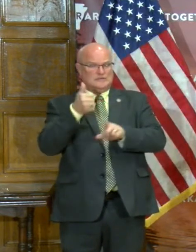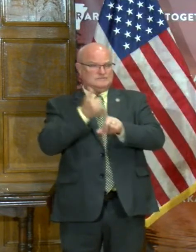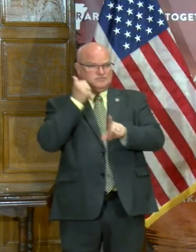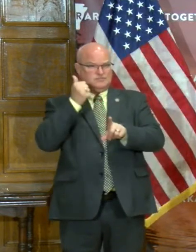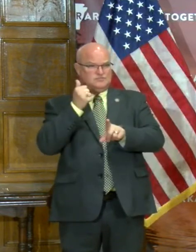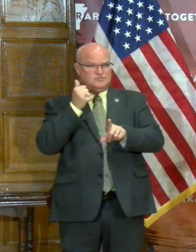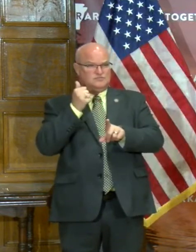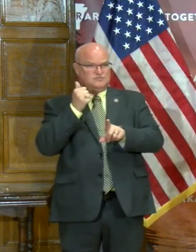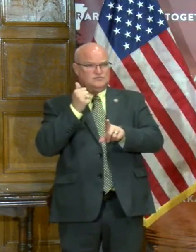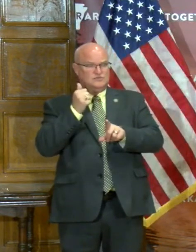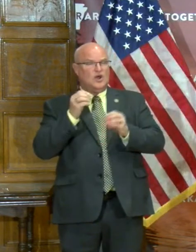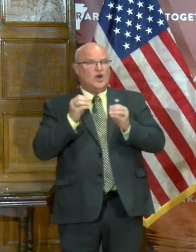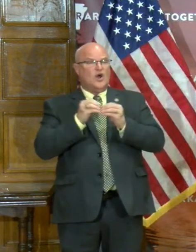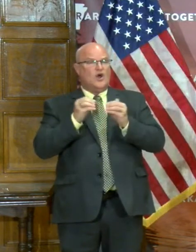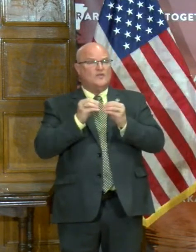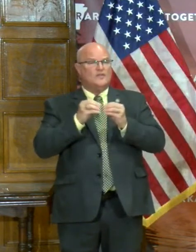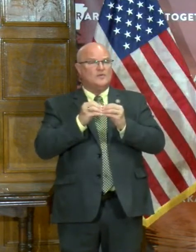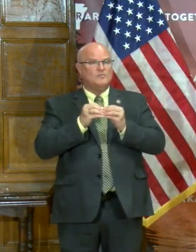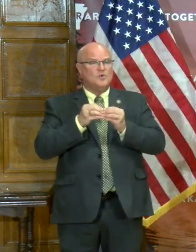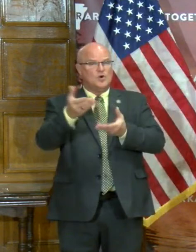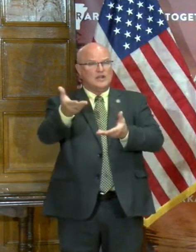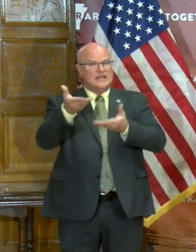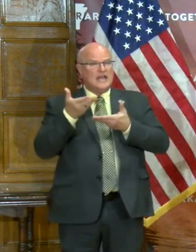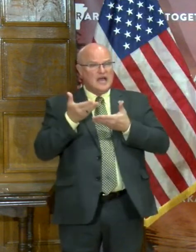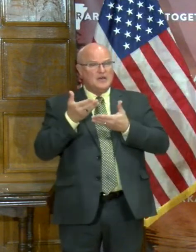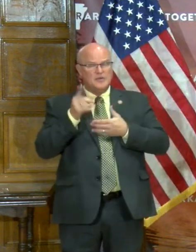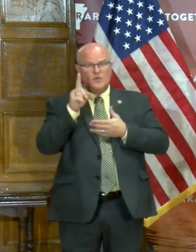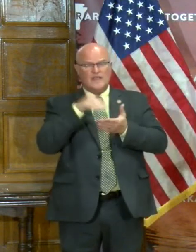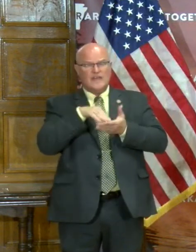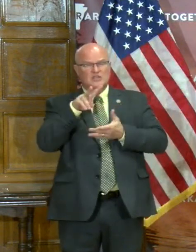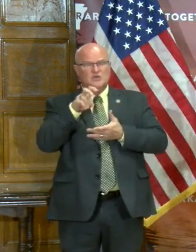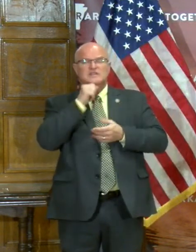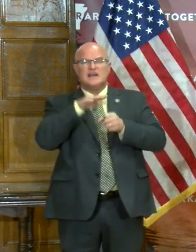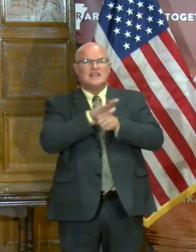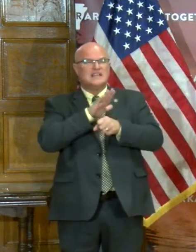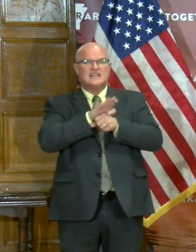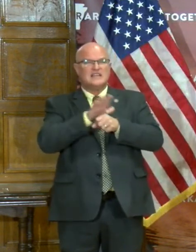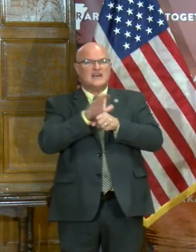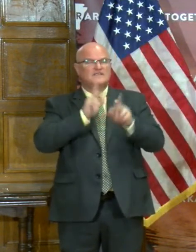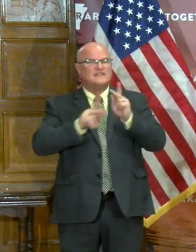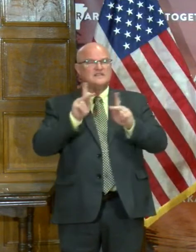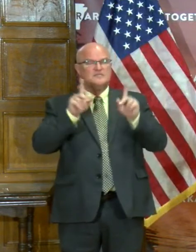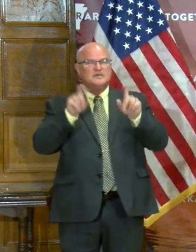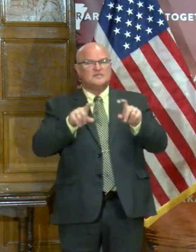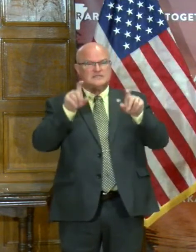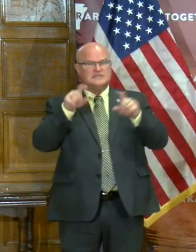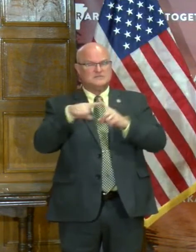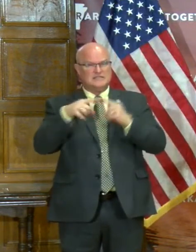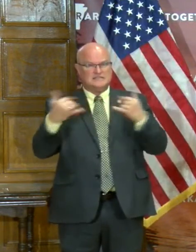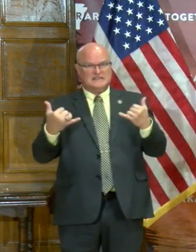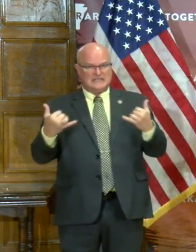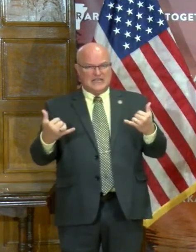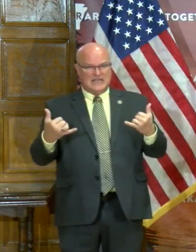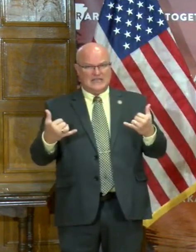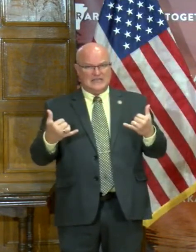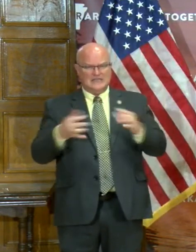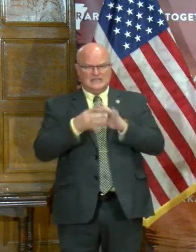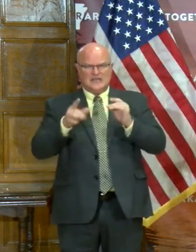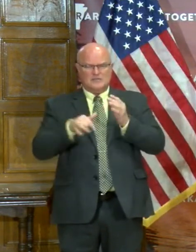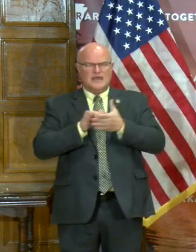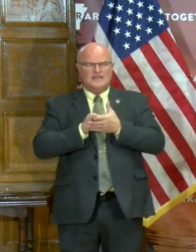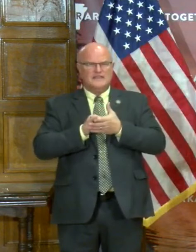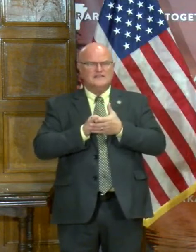symptoms. Are there more doses coming? Because at 1,200, that's not enough to cover the people who tested positive today. Could you talk